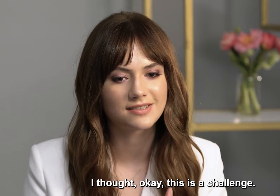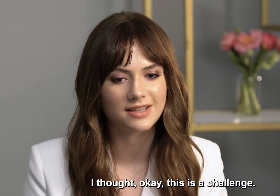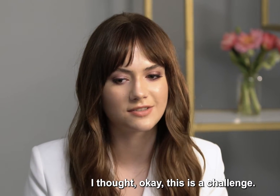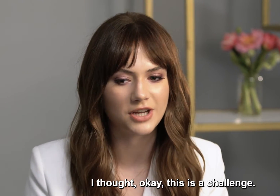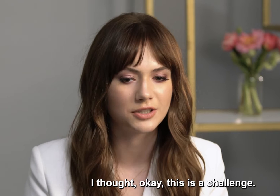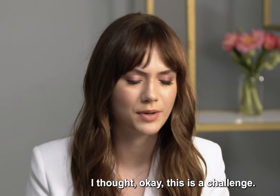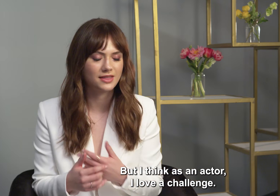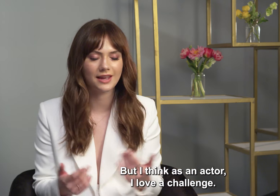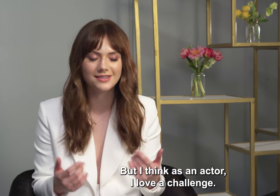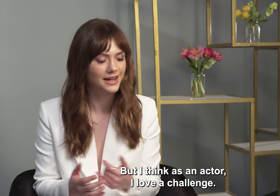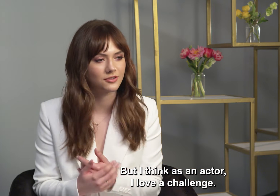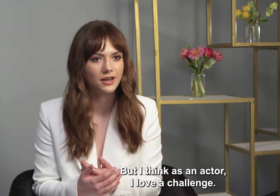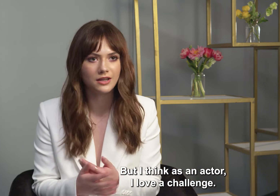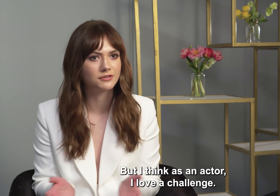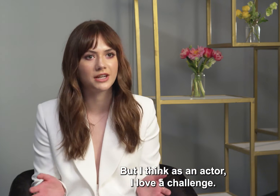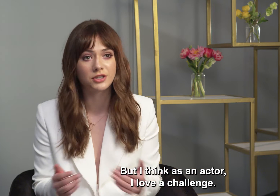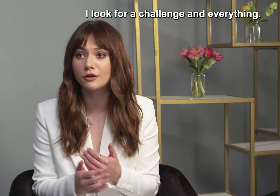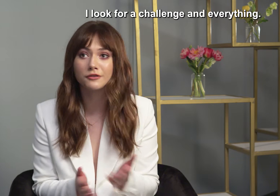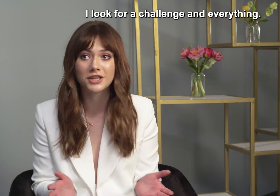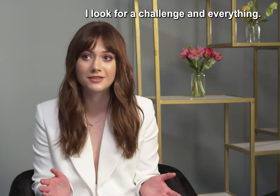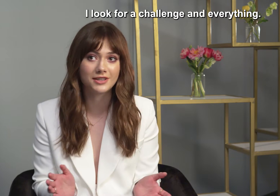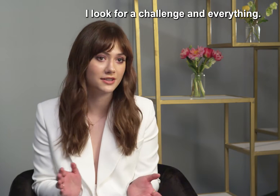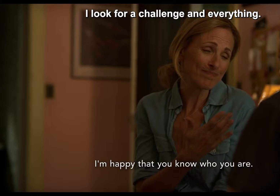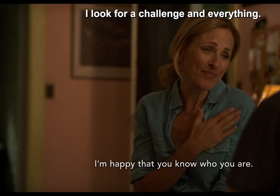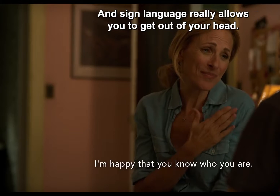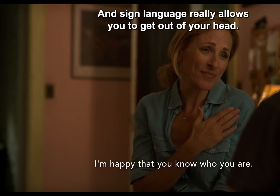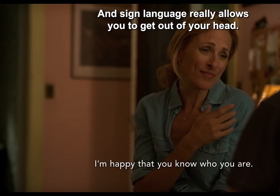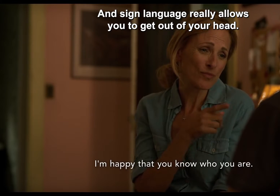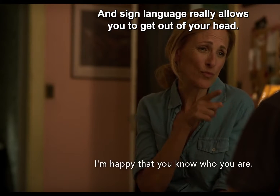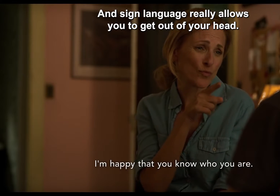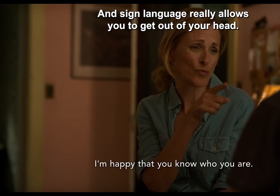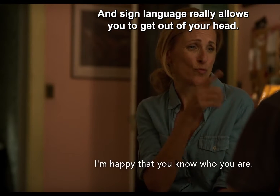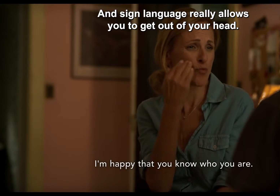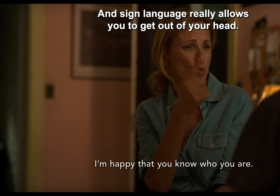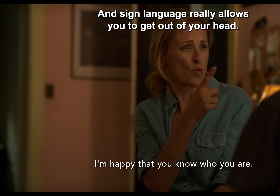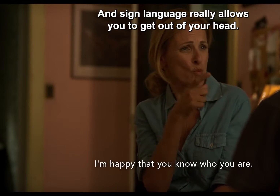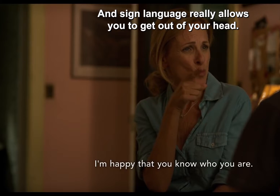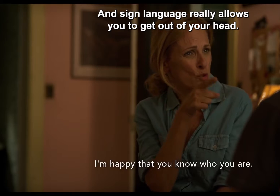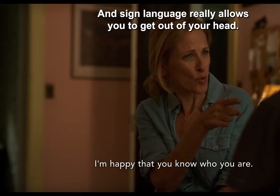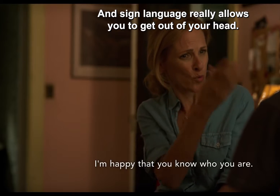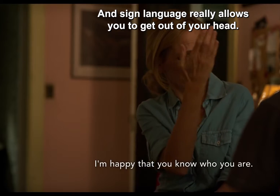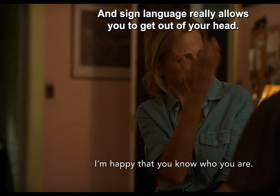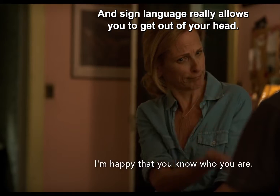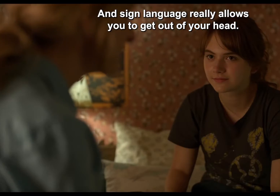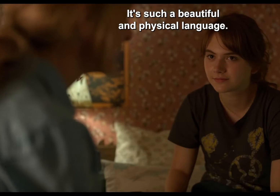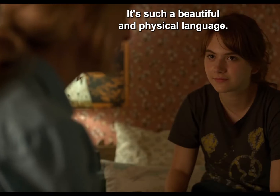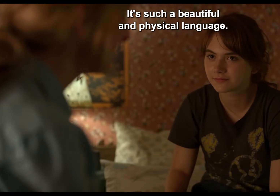is a challenge, but I think as an actor, I love a challenge. I look for a challenge in everything, and sign language really allows you to get out of your head. It's such a